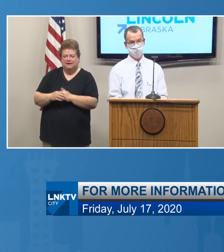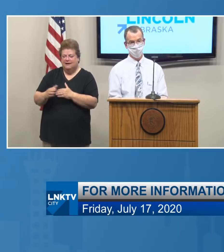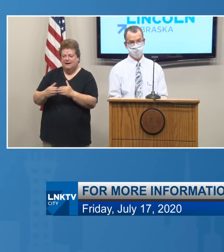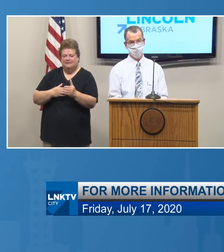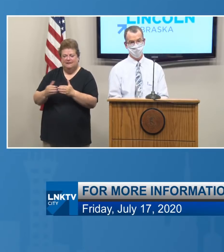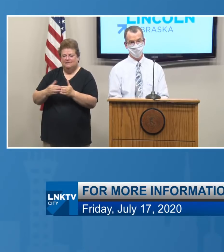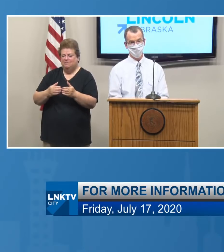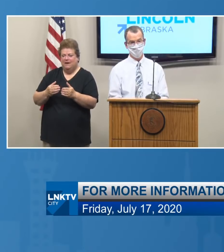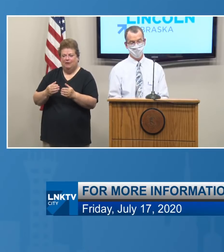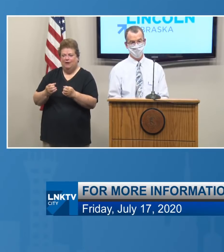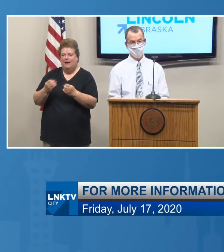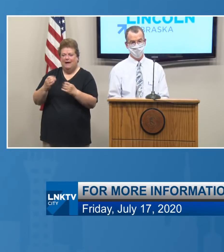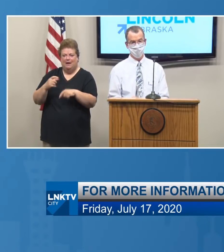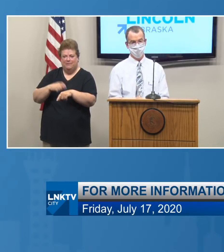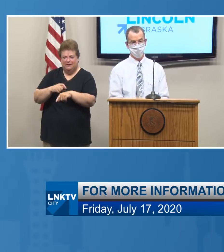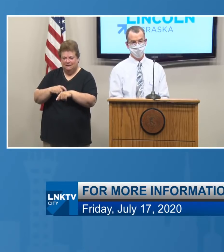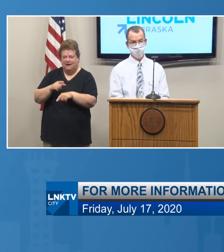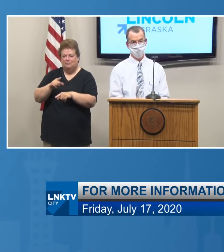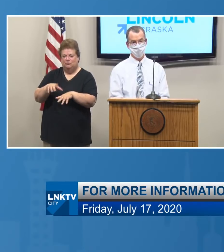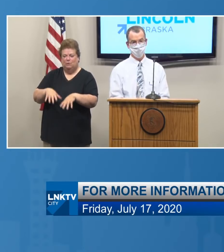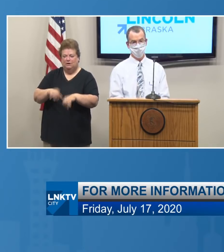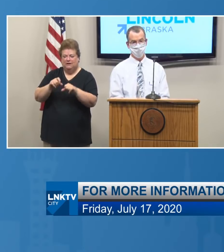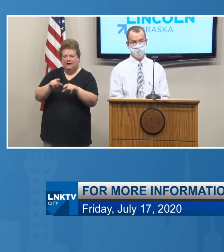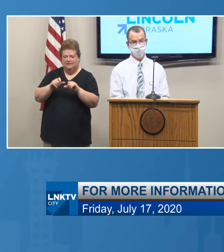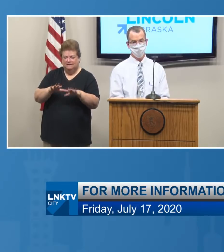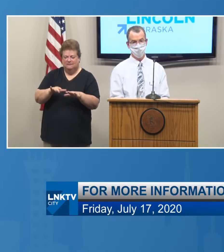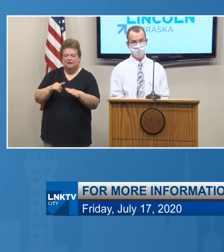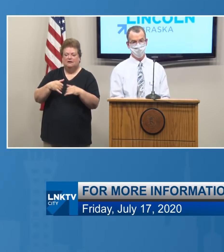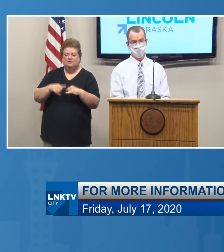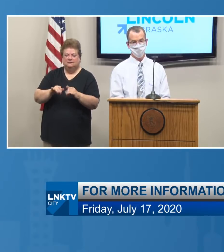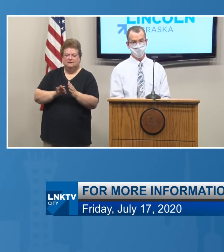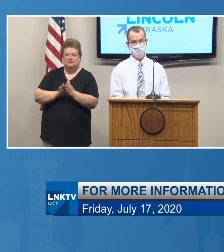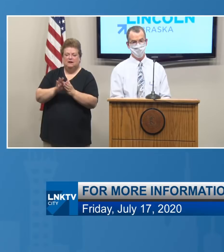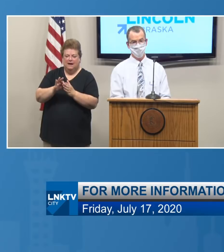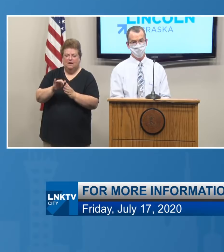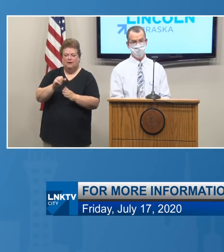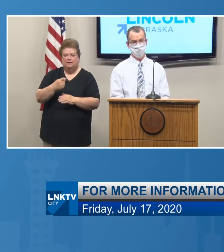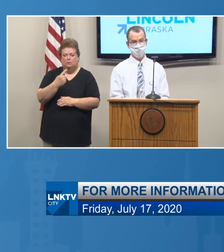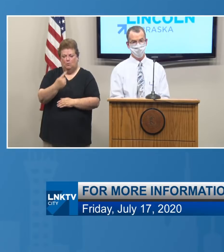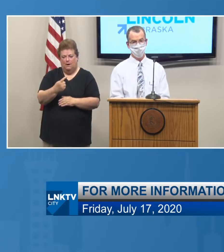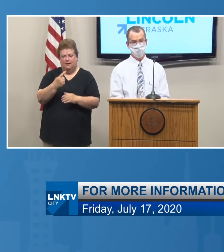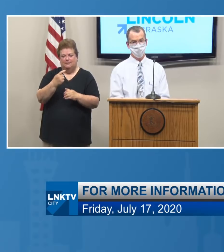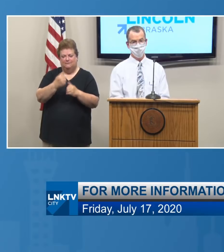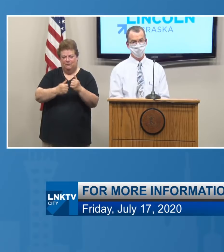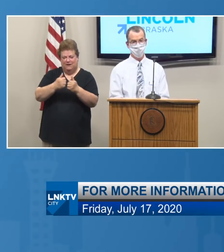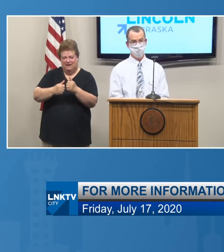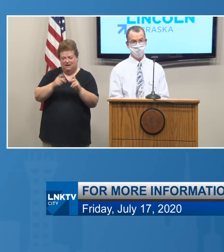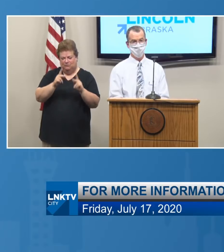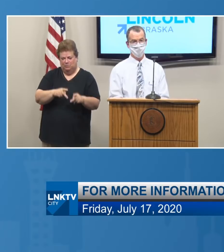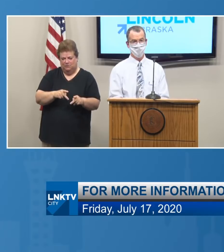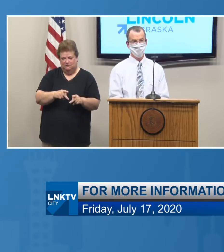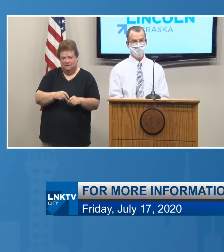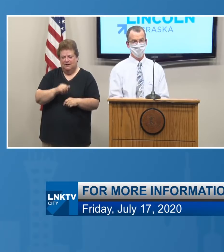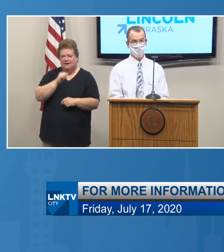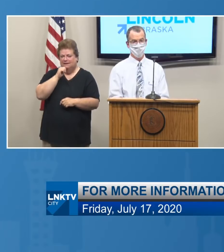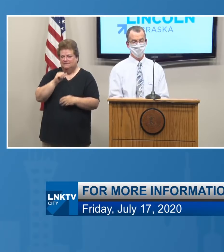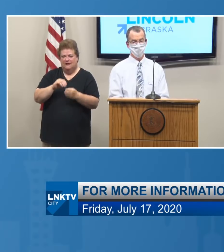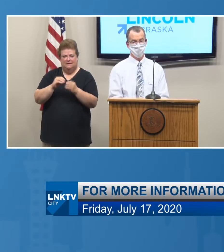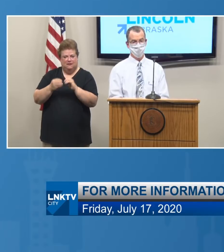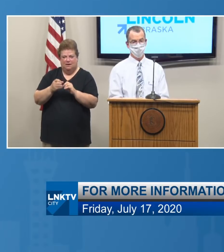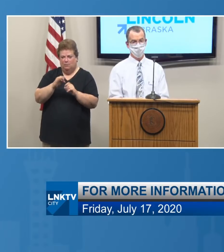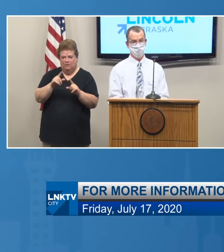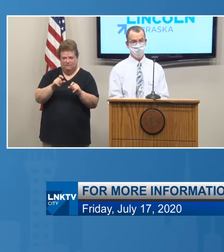how many times there is a test, it is one case per person. It's not the number of tests that are